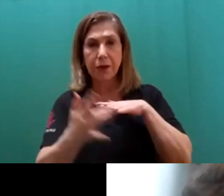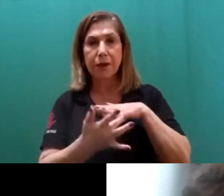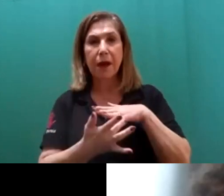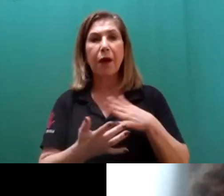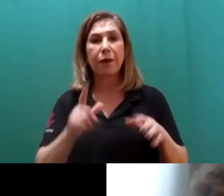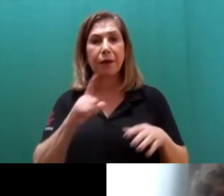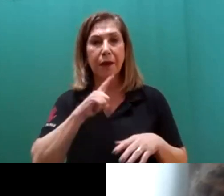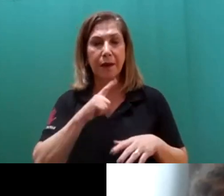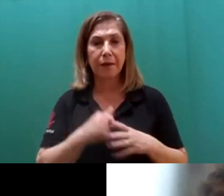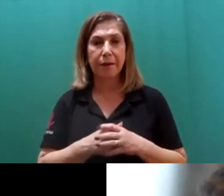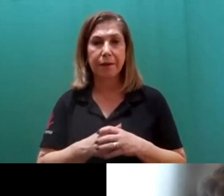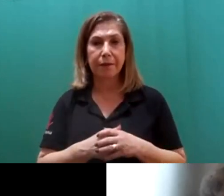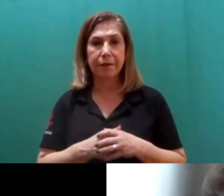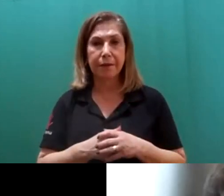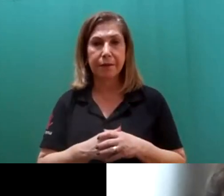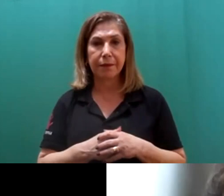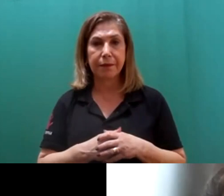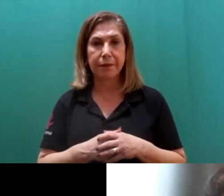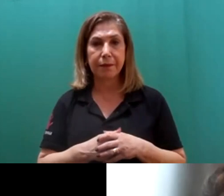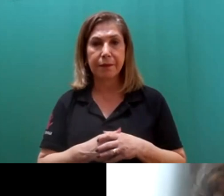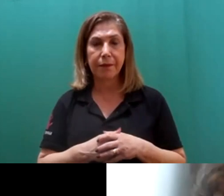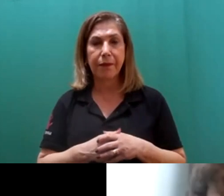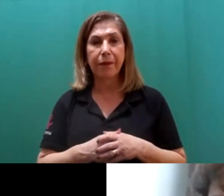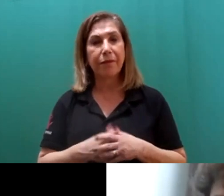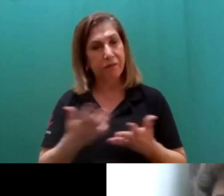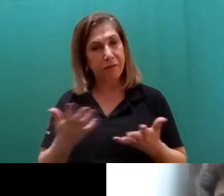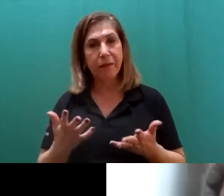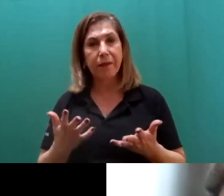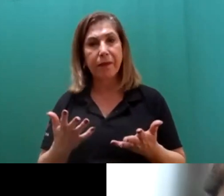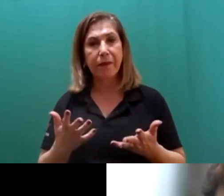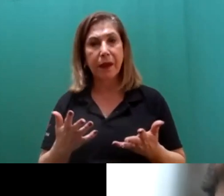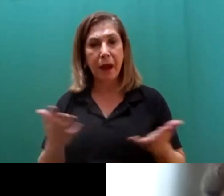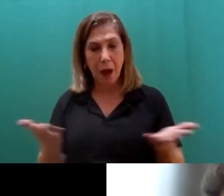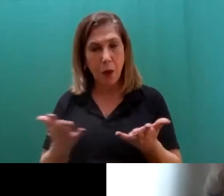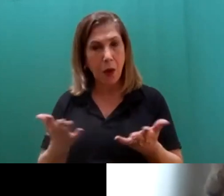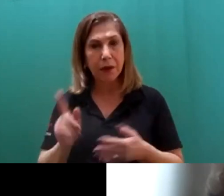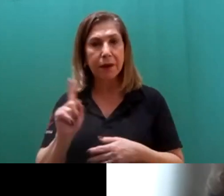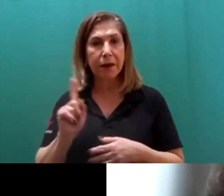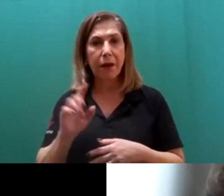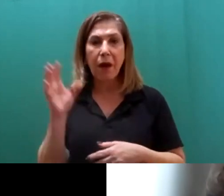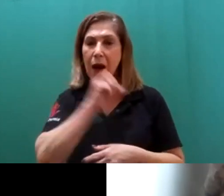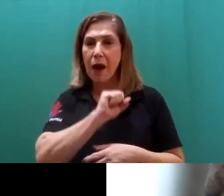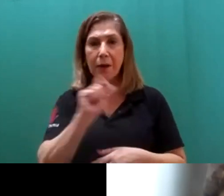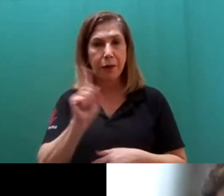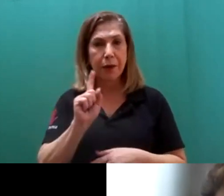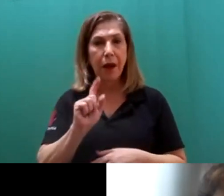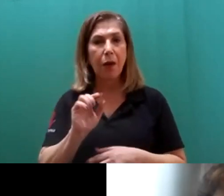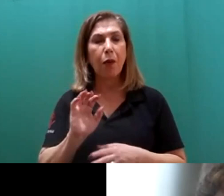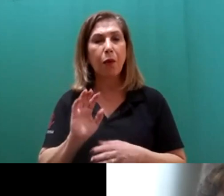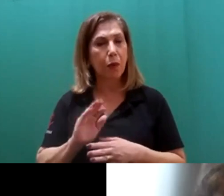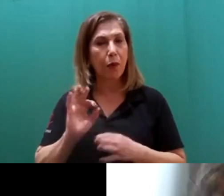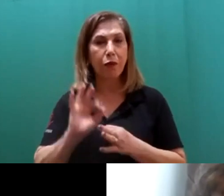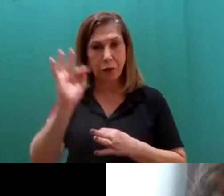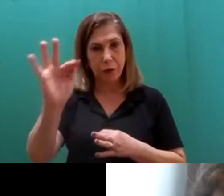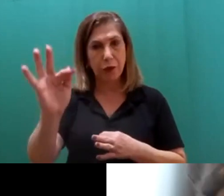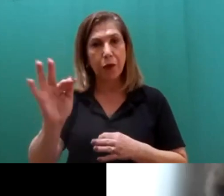it's a long way to transform it. But this is what we, I think, have in our hand as cities.